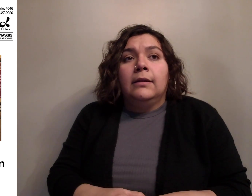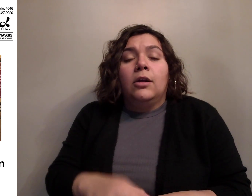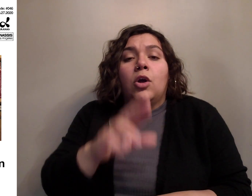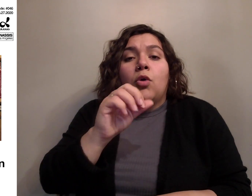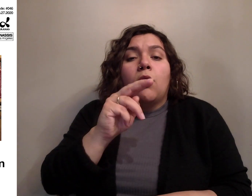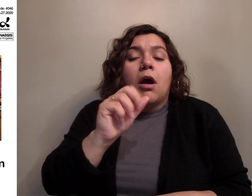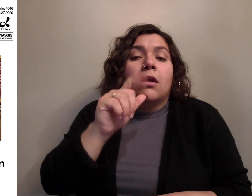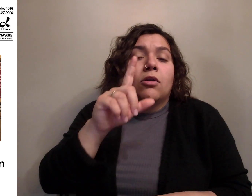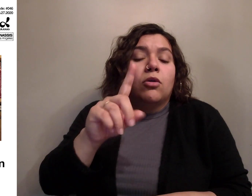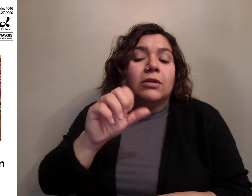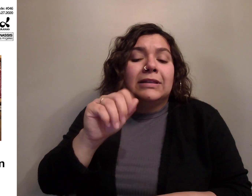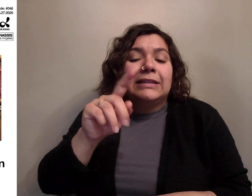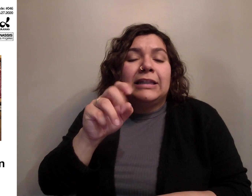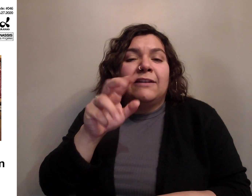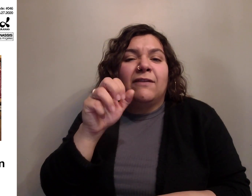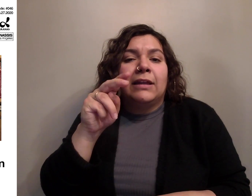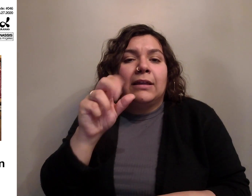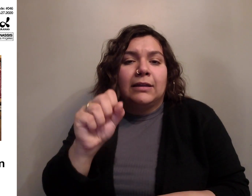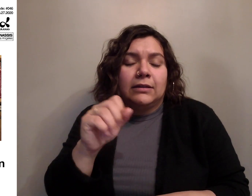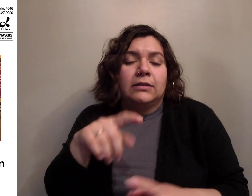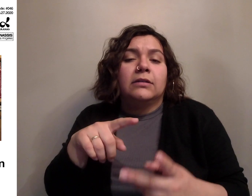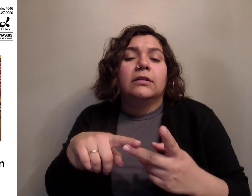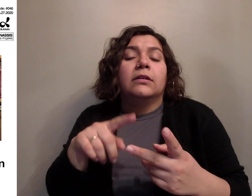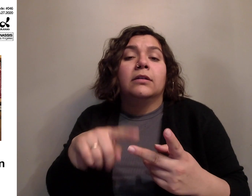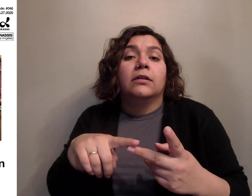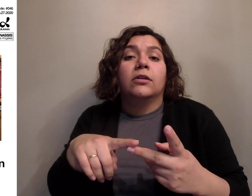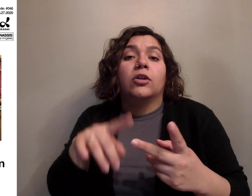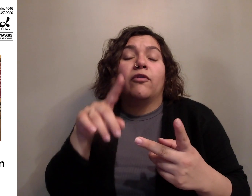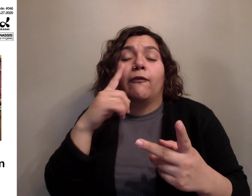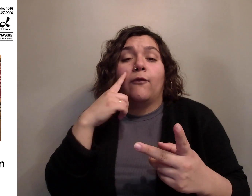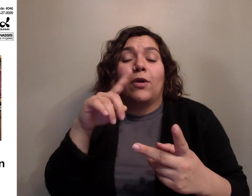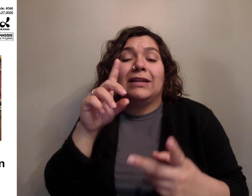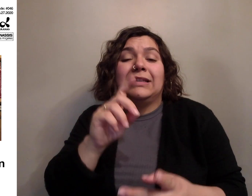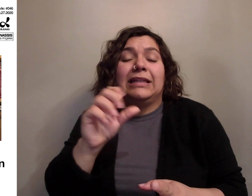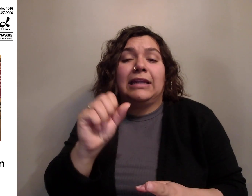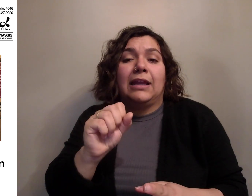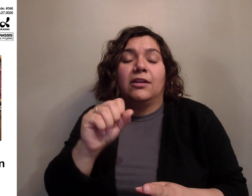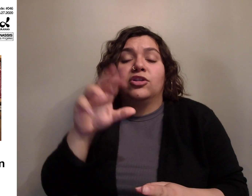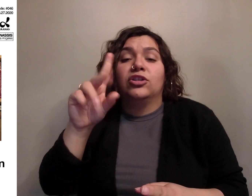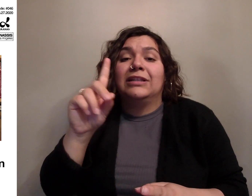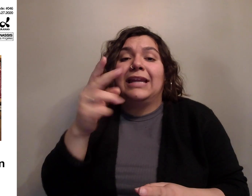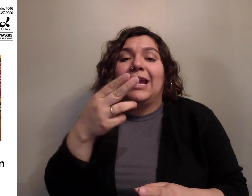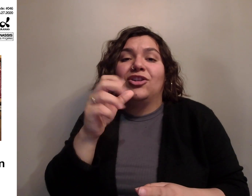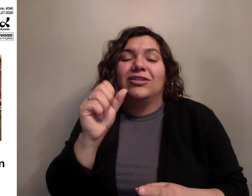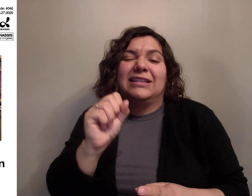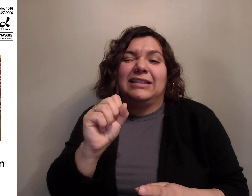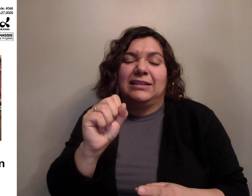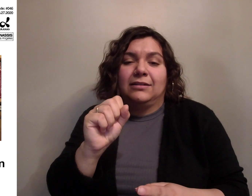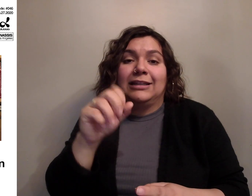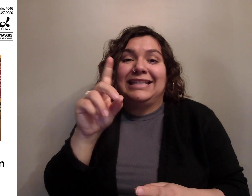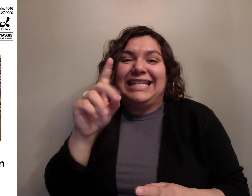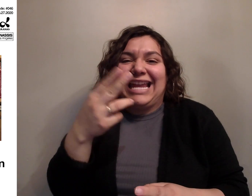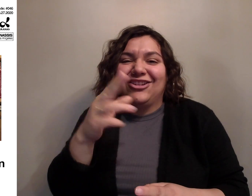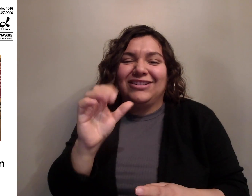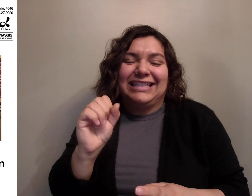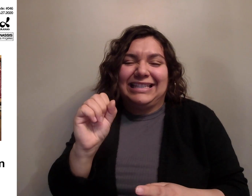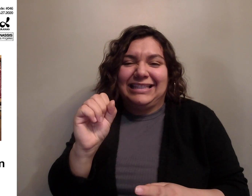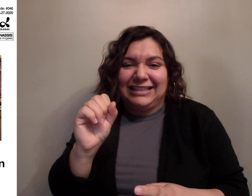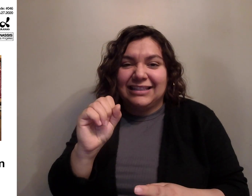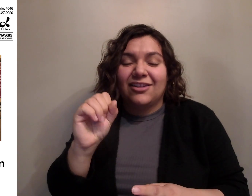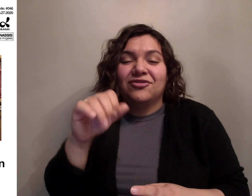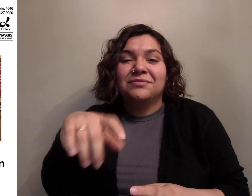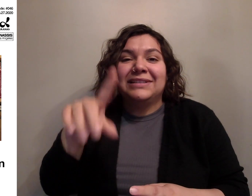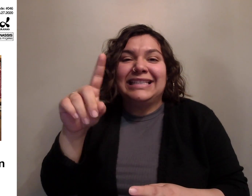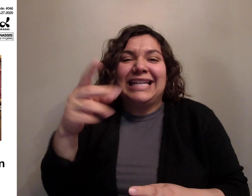pieces like Ronald Stevenson's Passacaglia on DSCH, and he played the